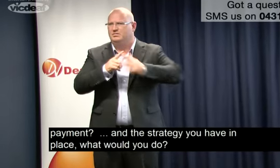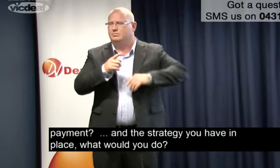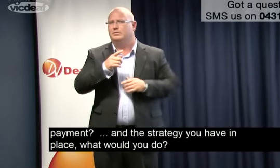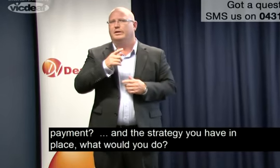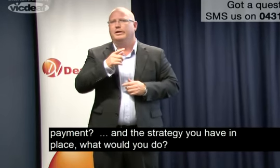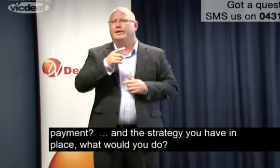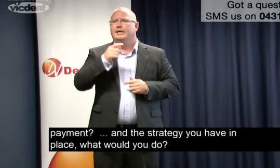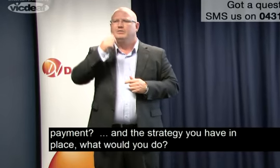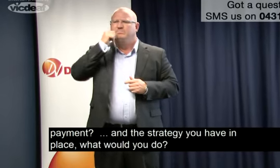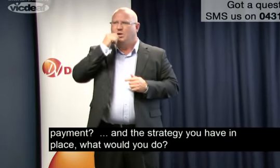Thank you, Shane.